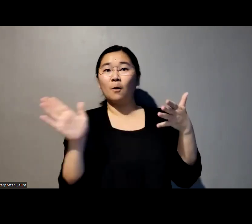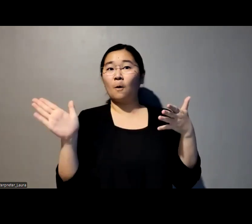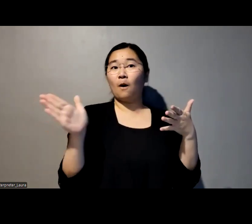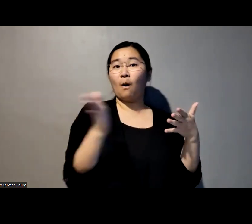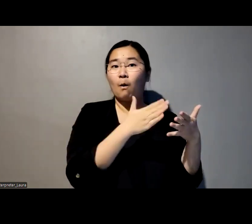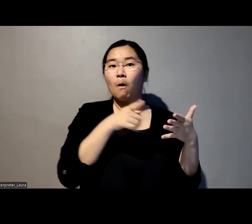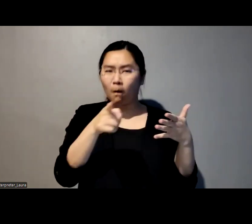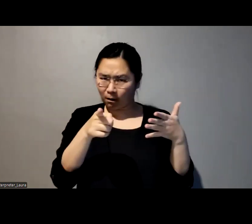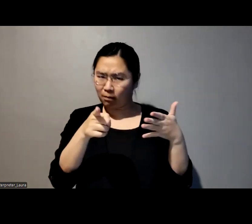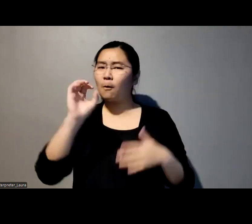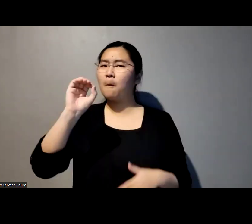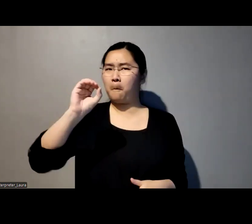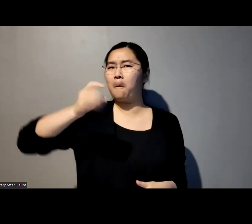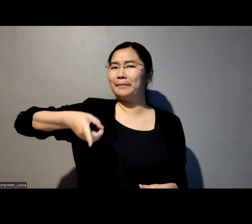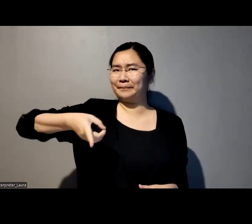committed to